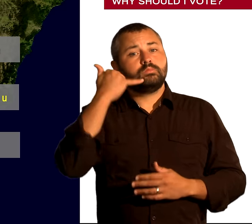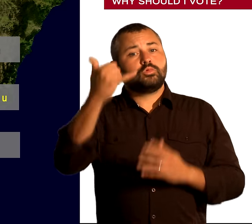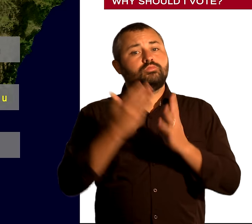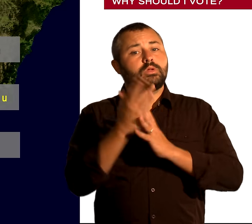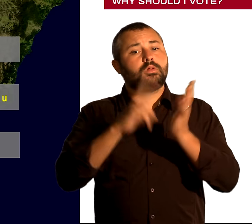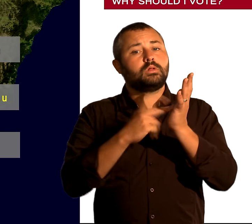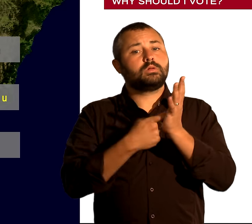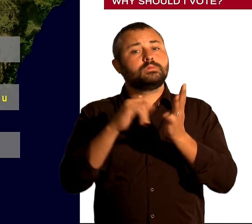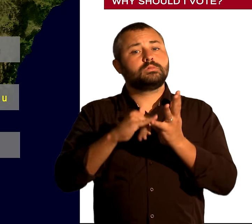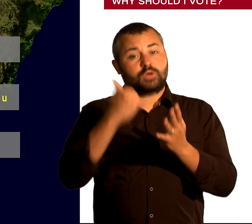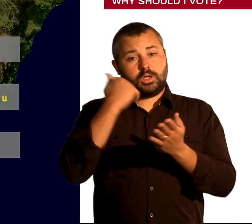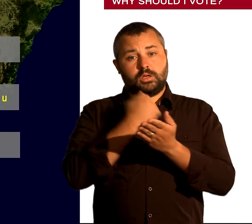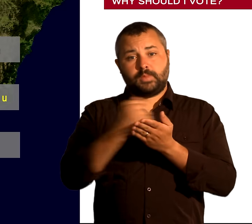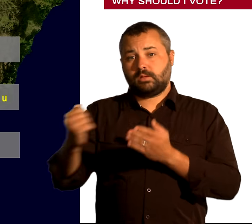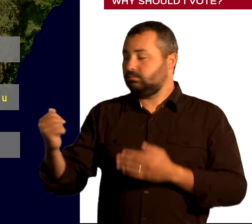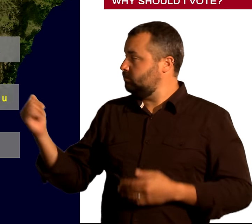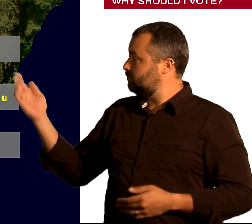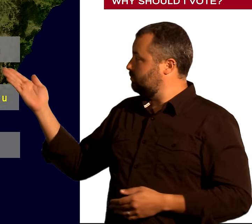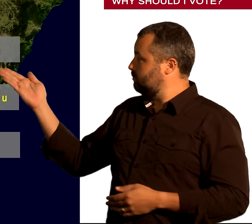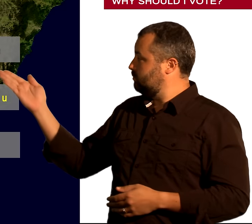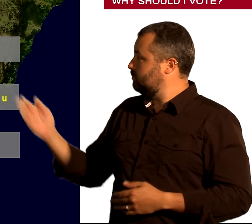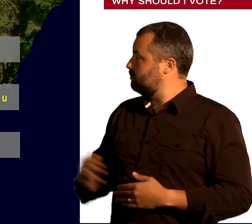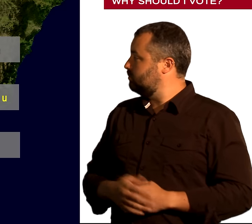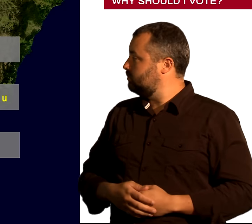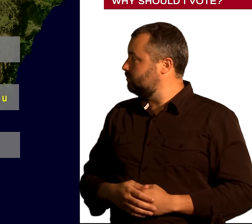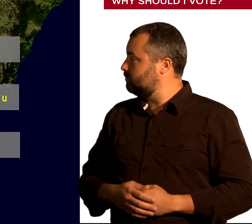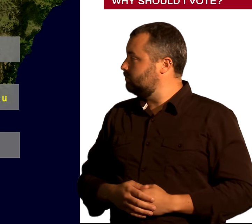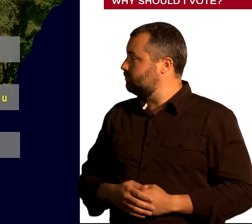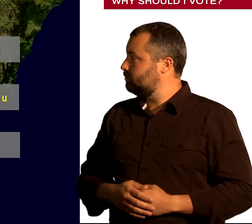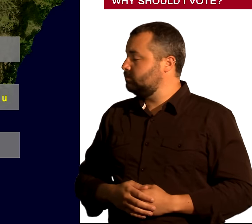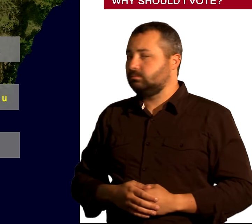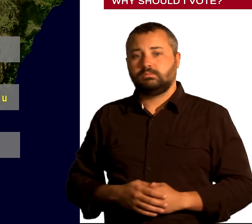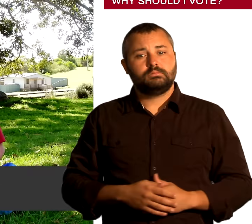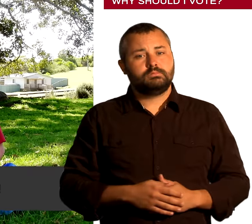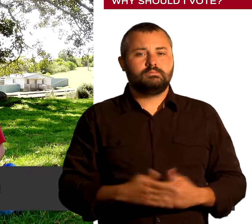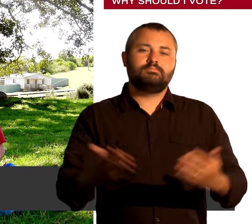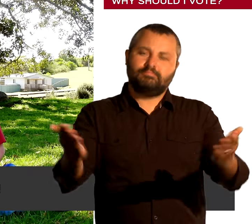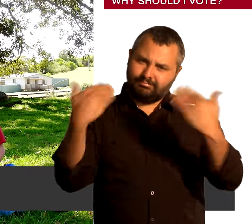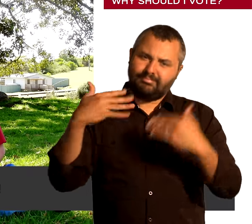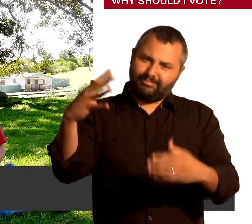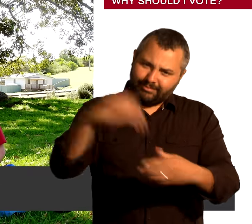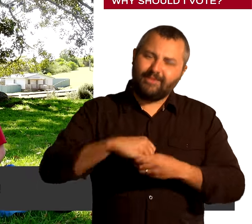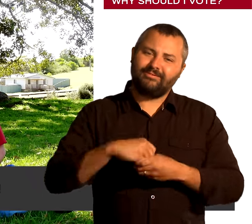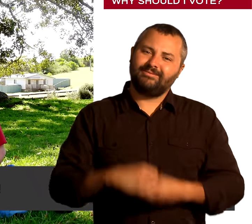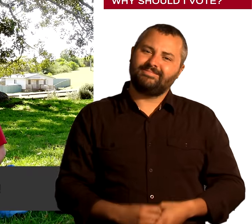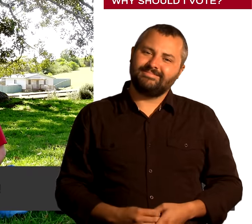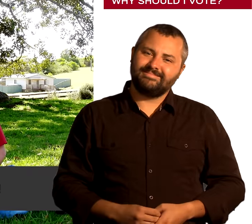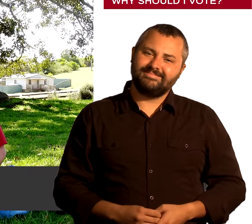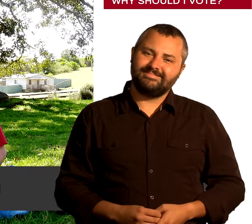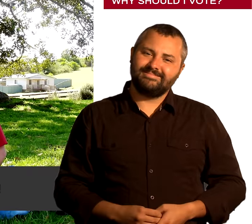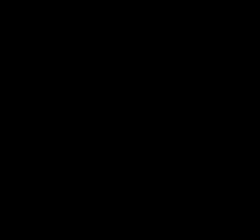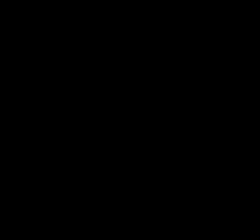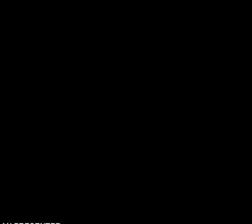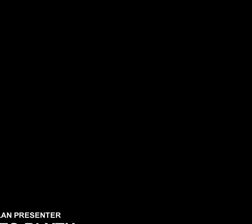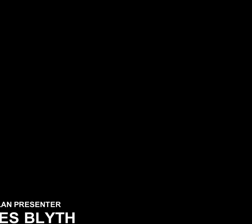.au or phone 131 832 or via the NRS. Please, take part.